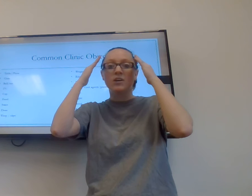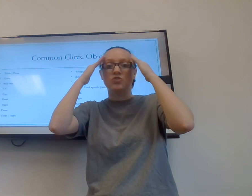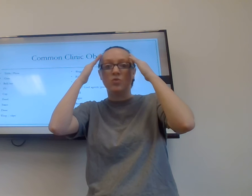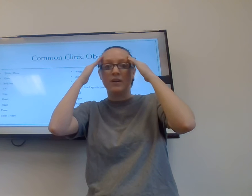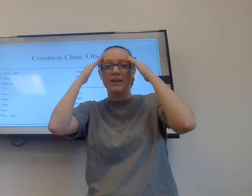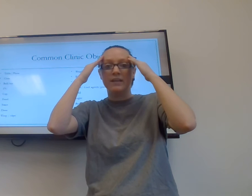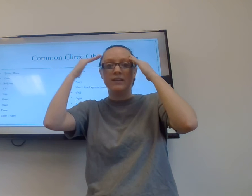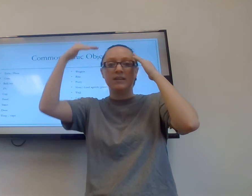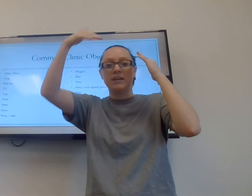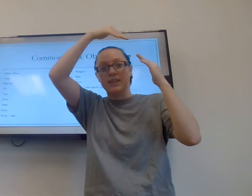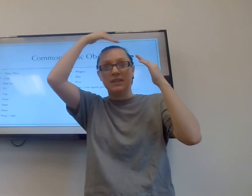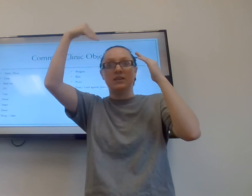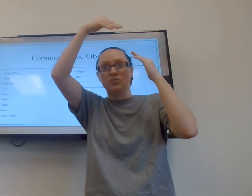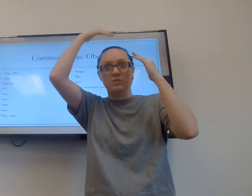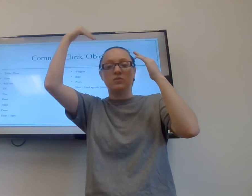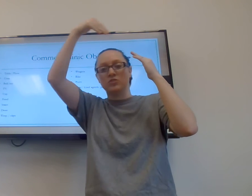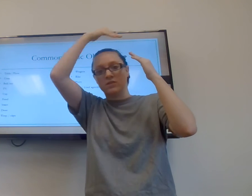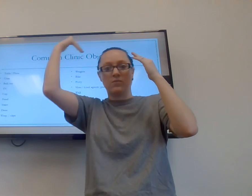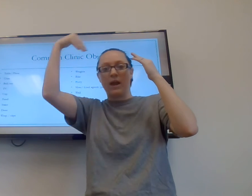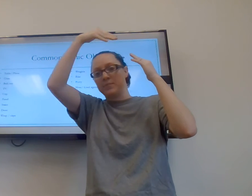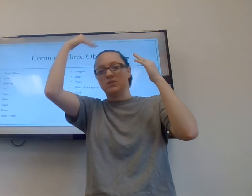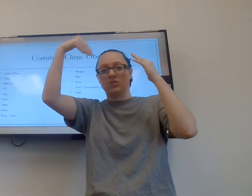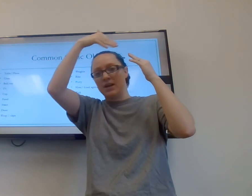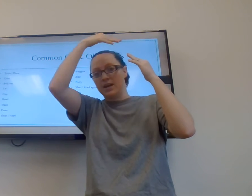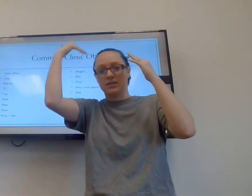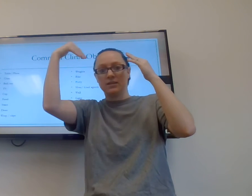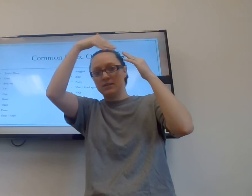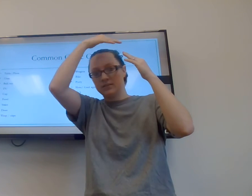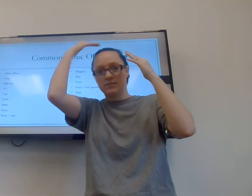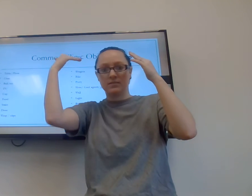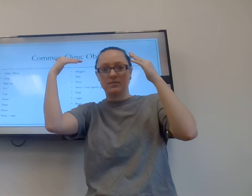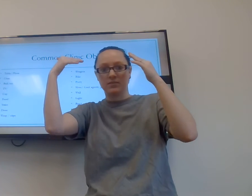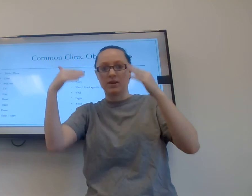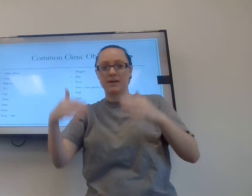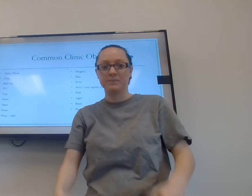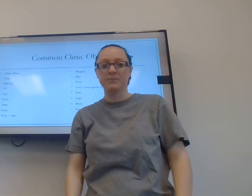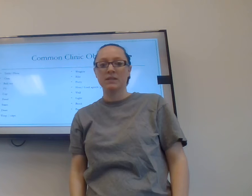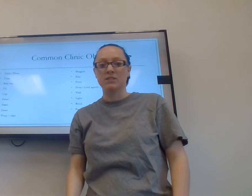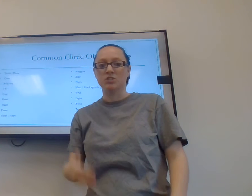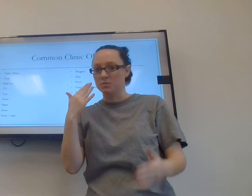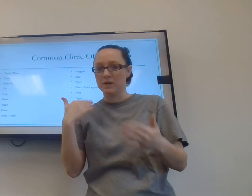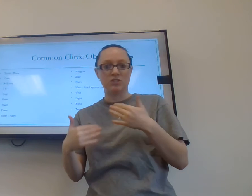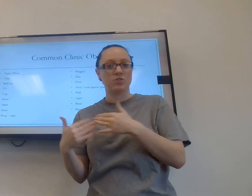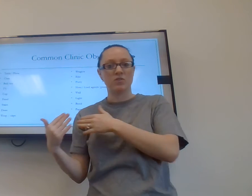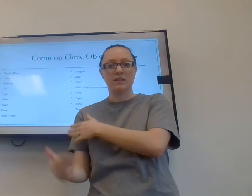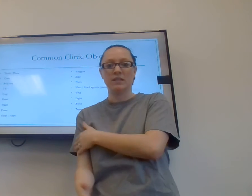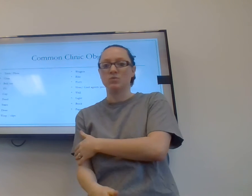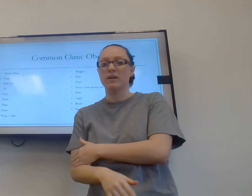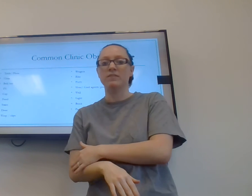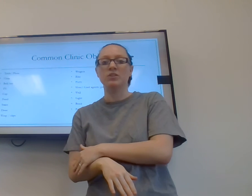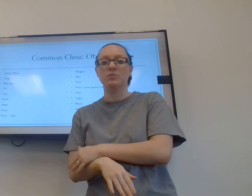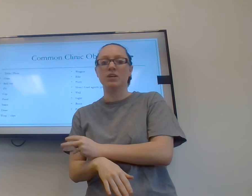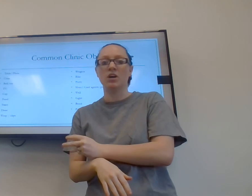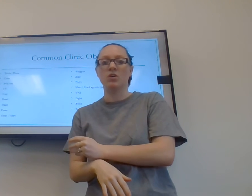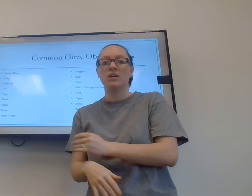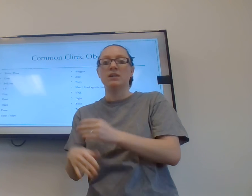your head, and then do the motion of wrapping your head. Okay? Just make sure that it's wherever you want to go, that